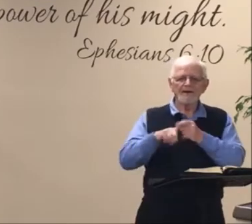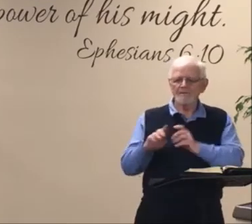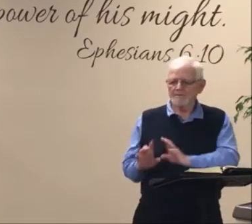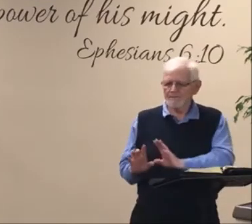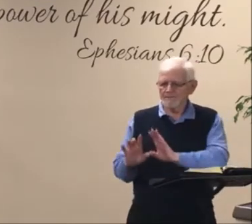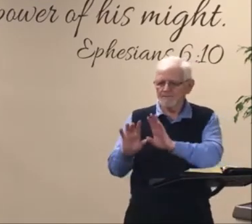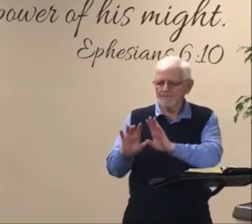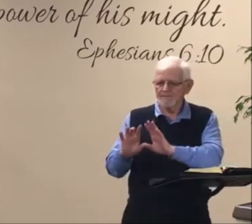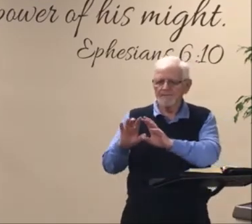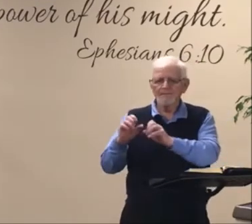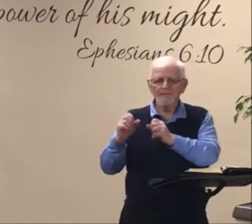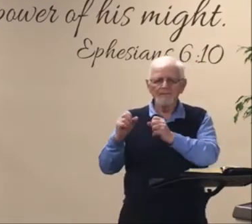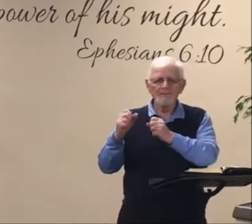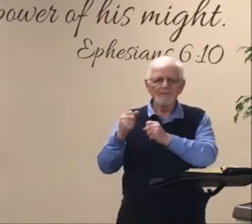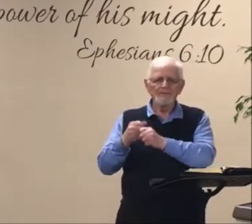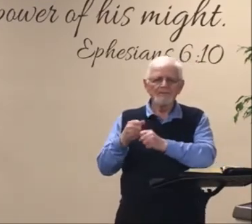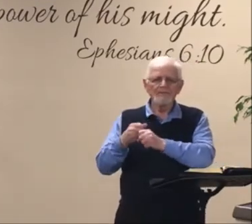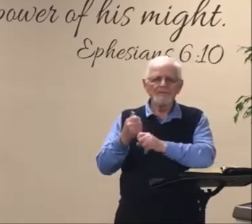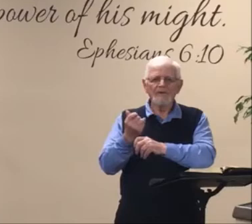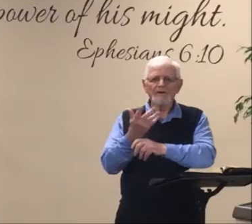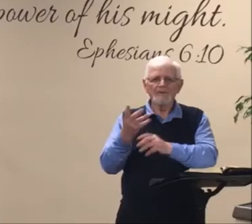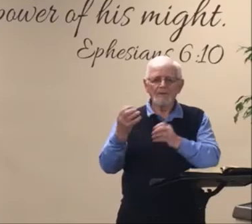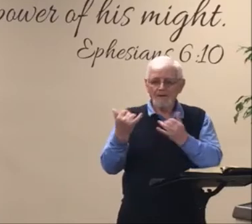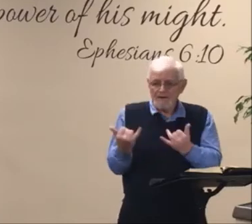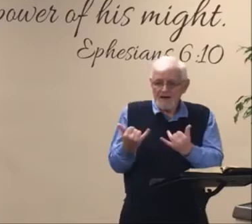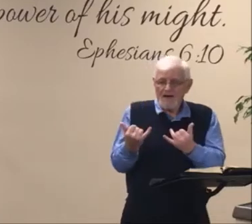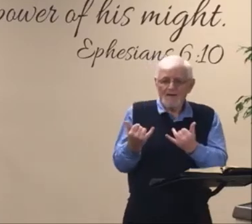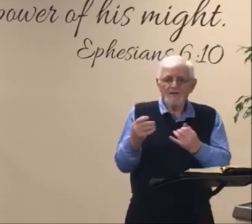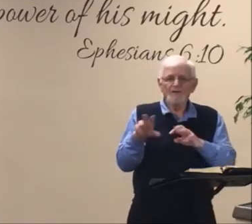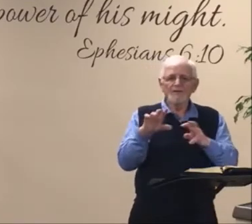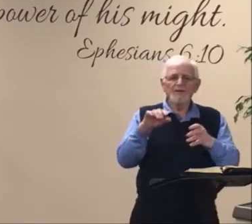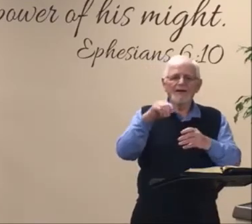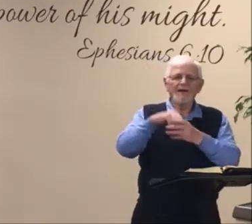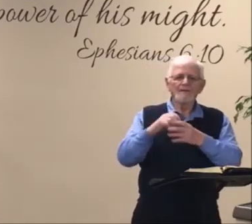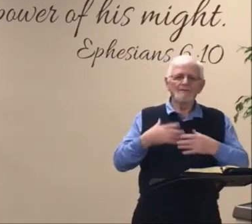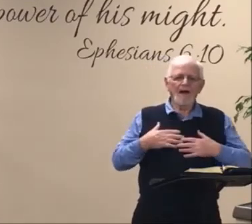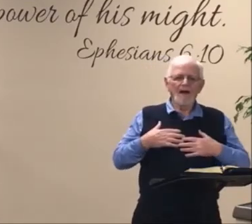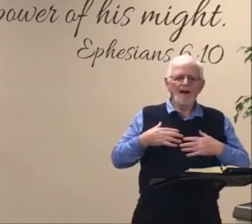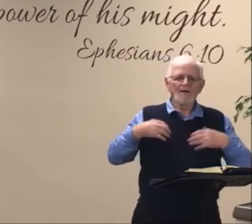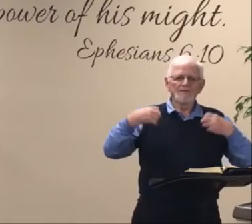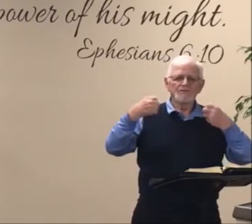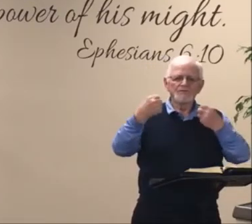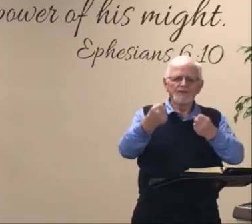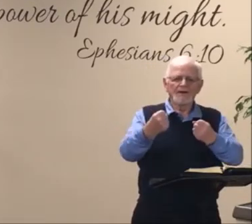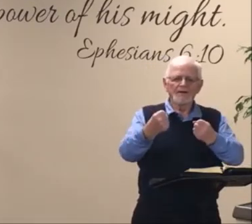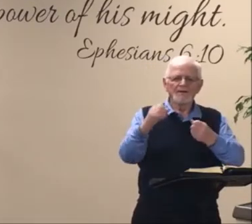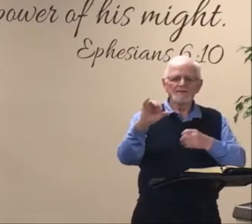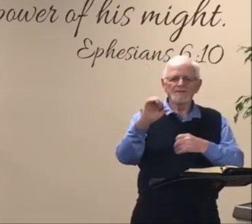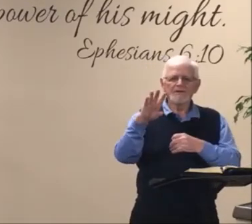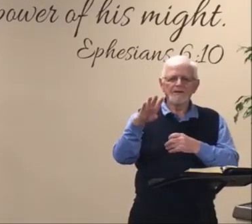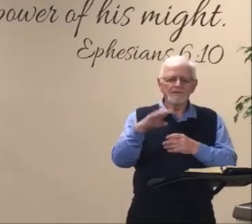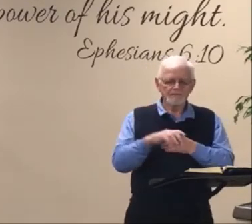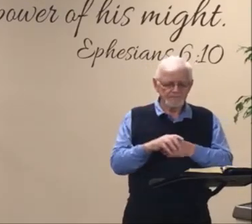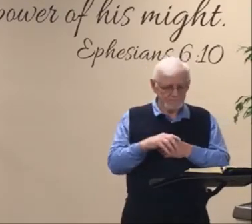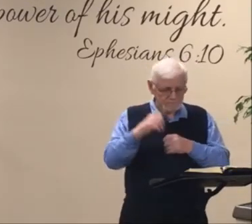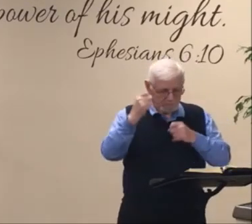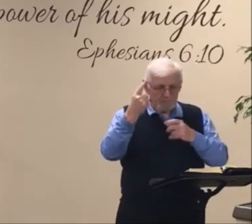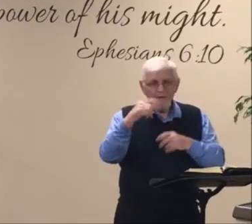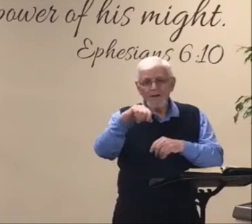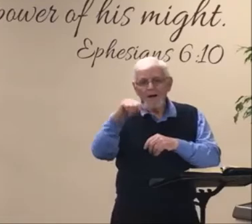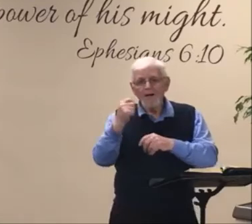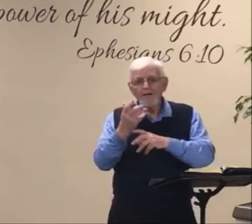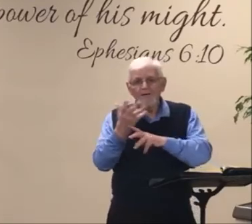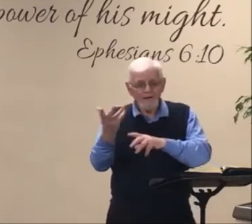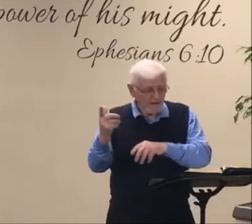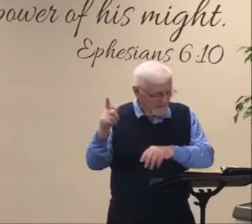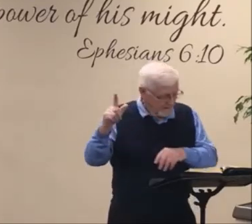anymore. God says, from now on, you'll do things in my strength, Jacob. Jacob realizes something else in verse 26.